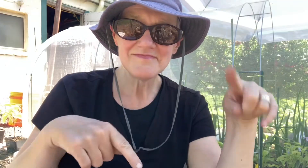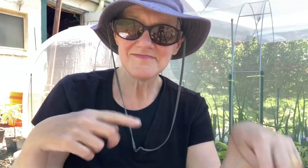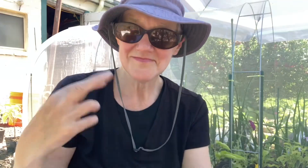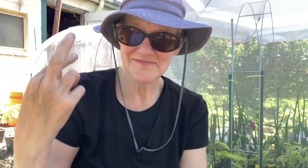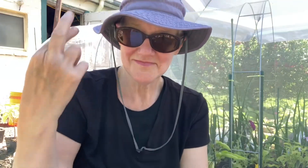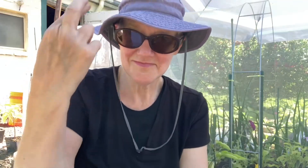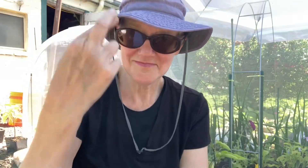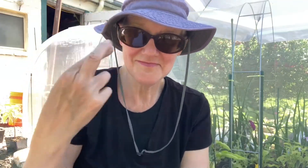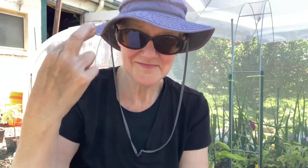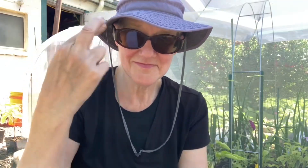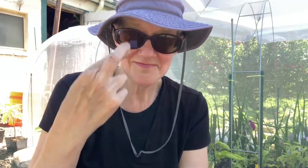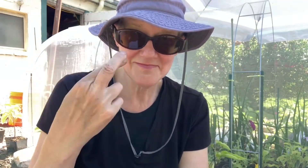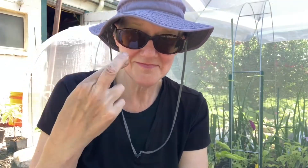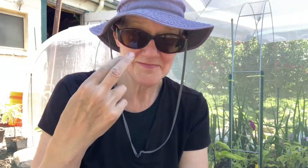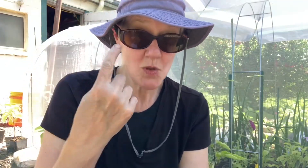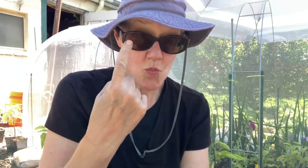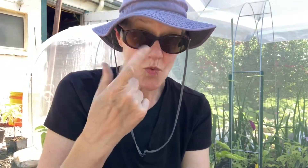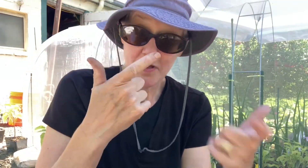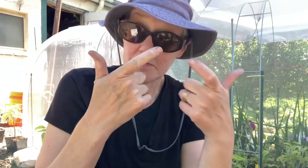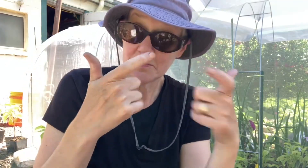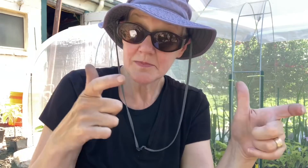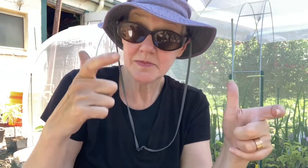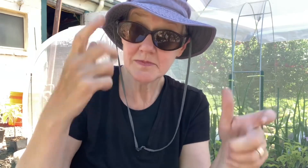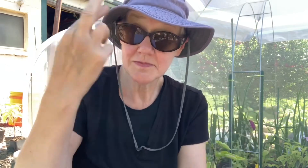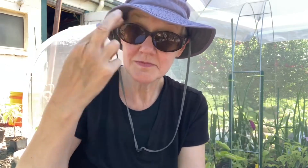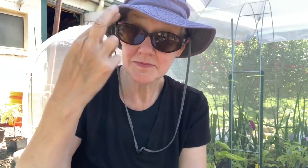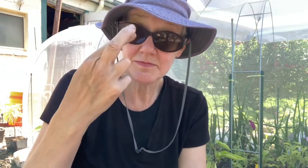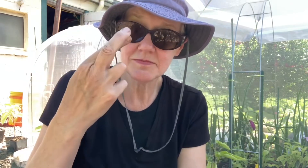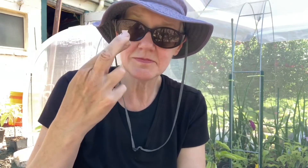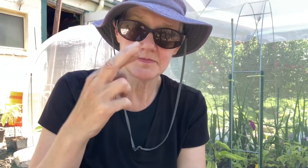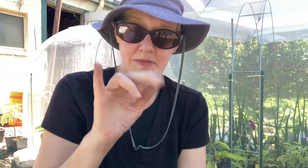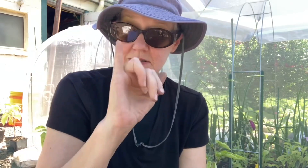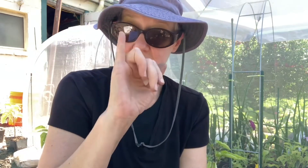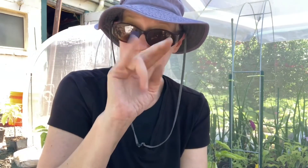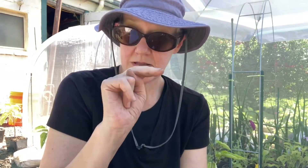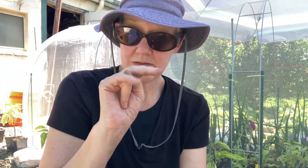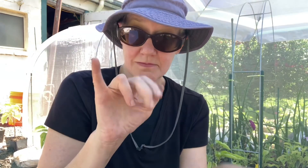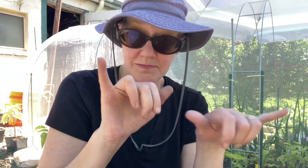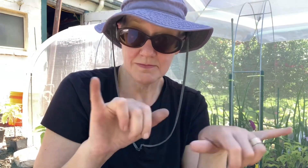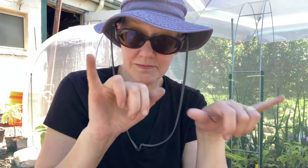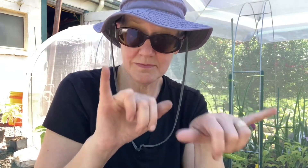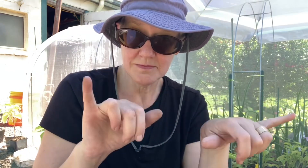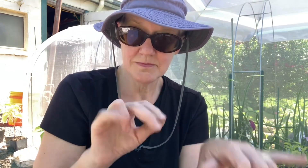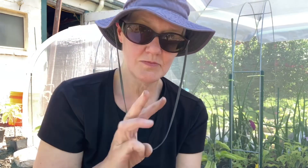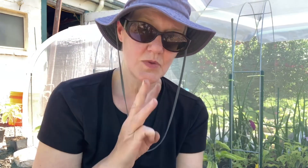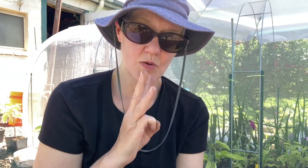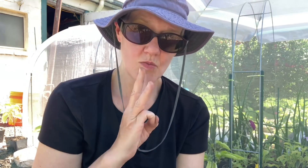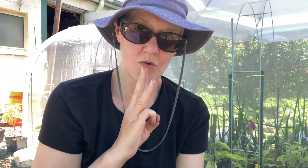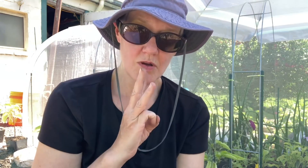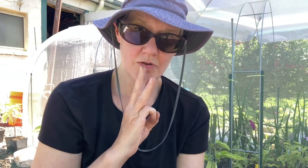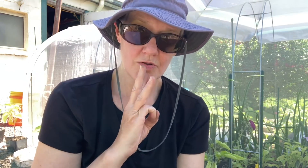It's caused by a variety of reasons. One big reason is inconsistent watering.